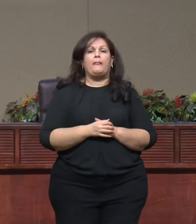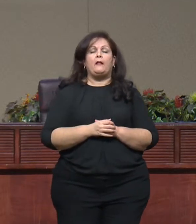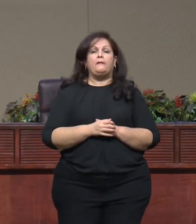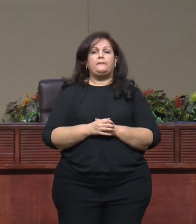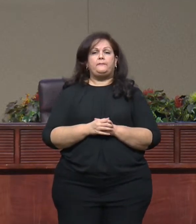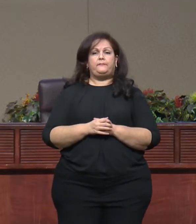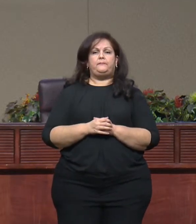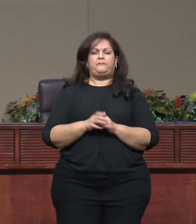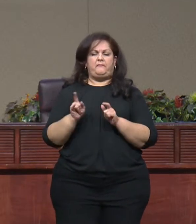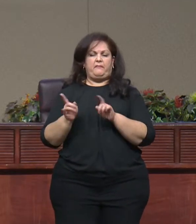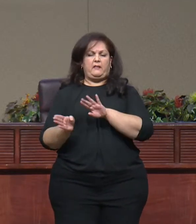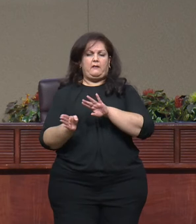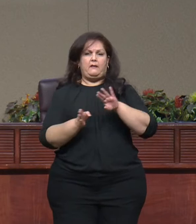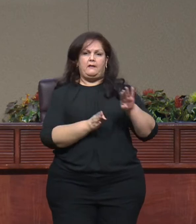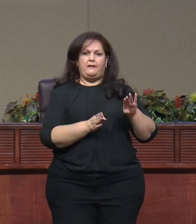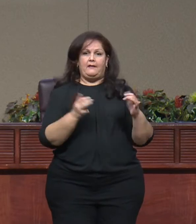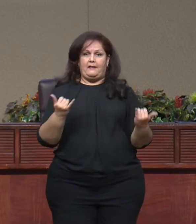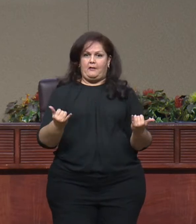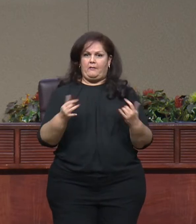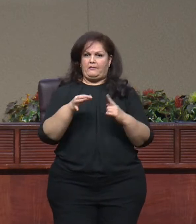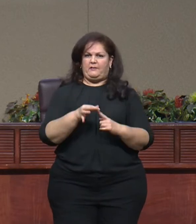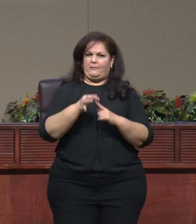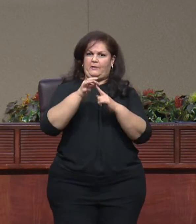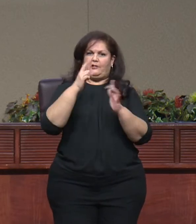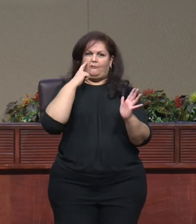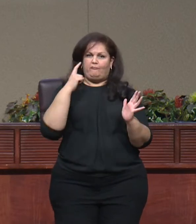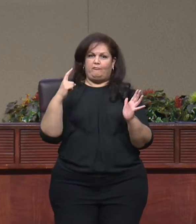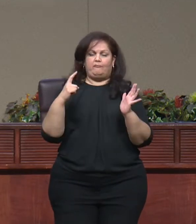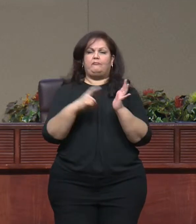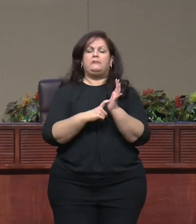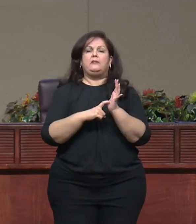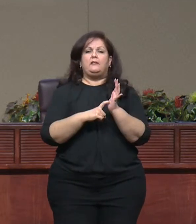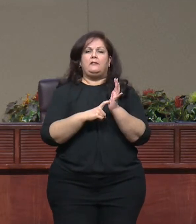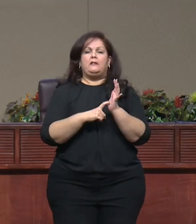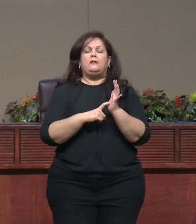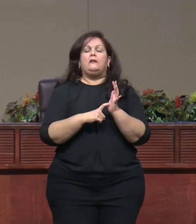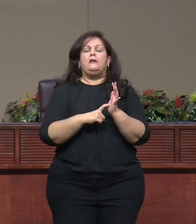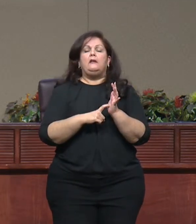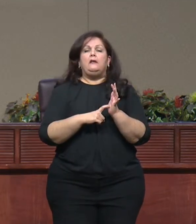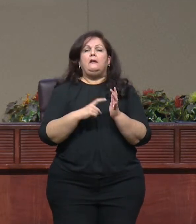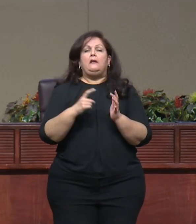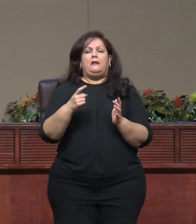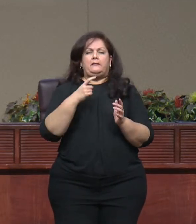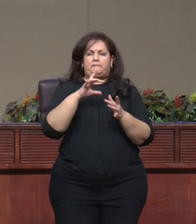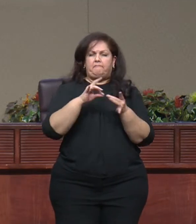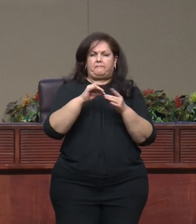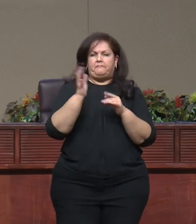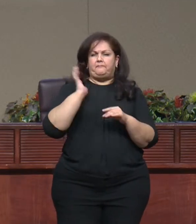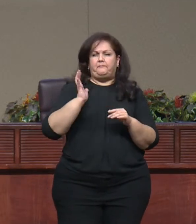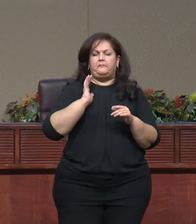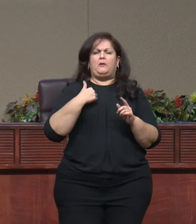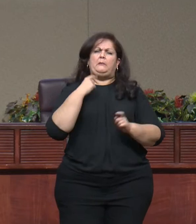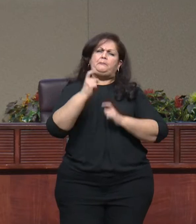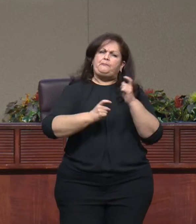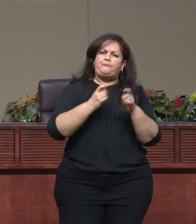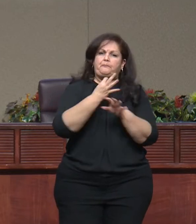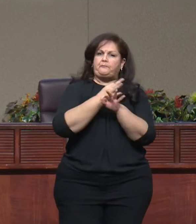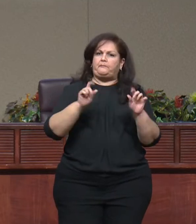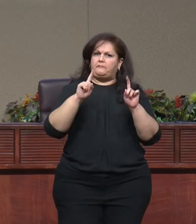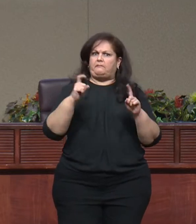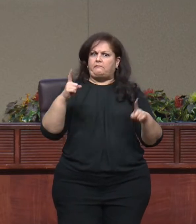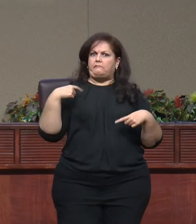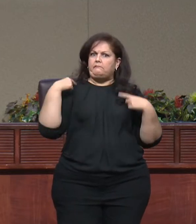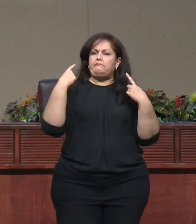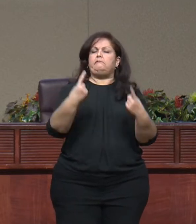to transition to a special award. As I said, we have been providing free testing for months, and I want